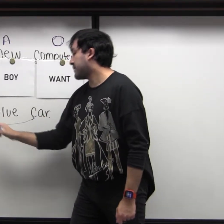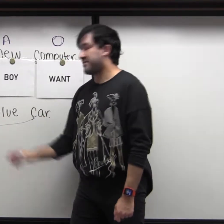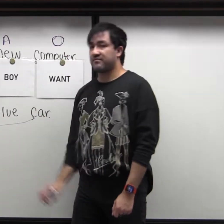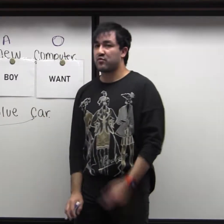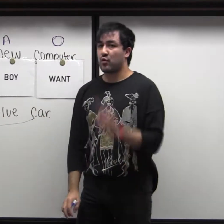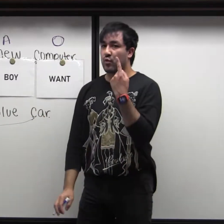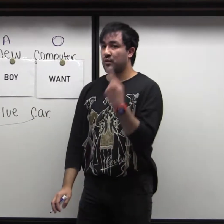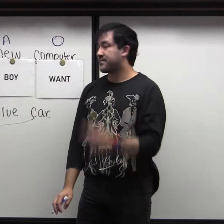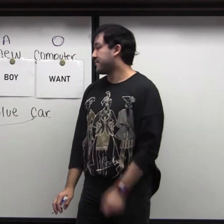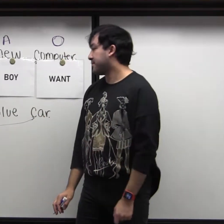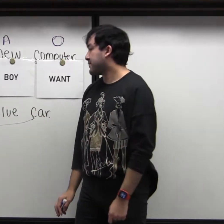Okay.